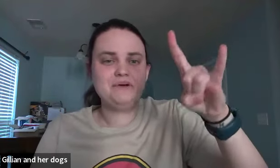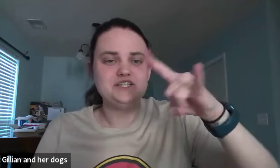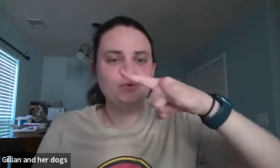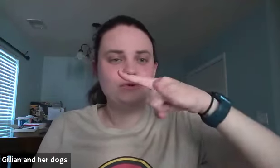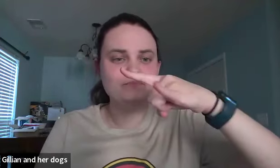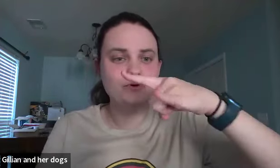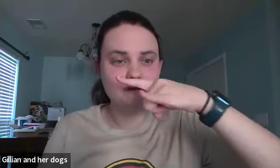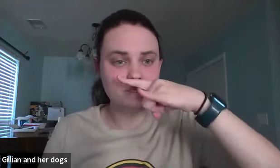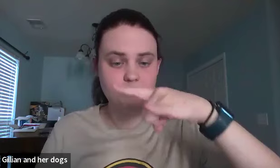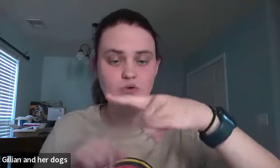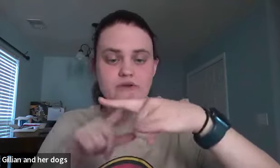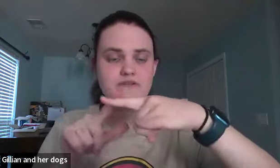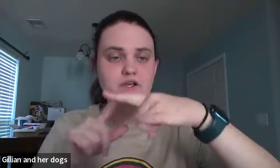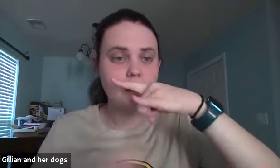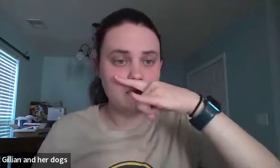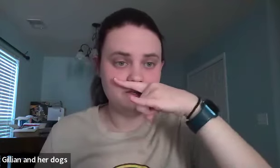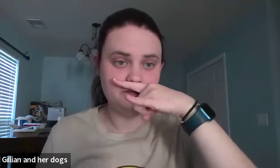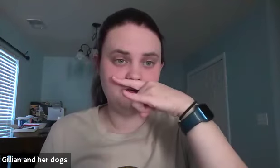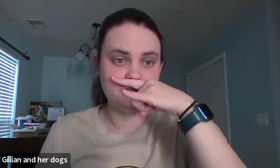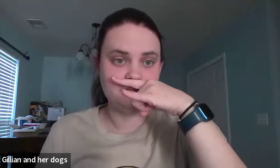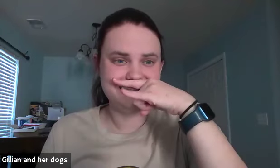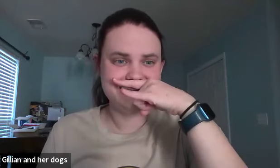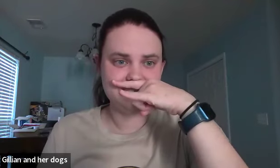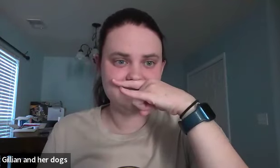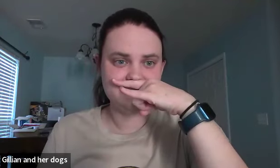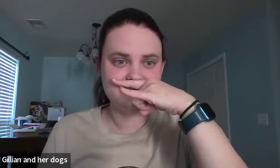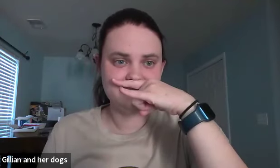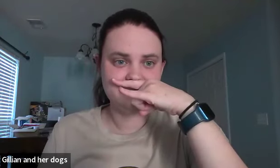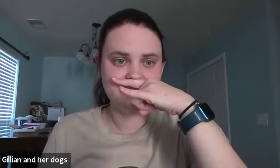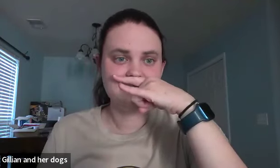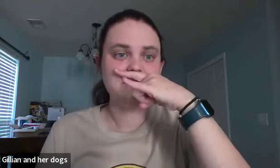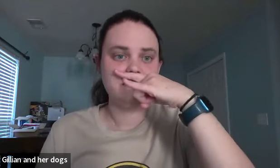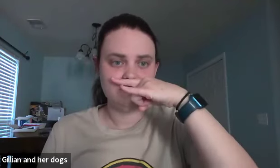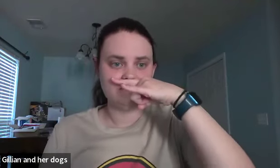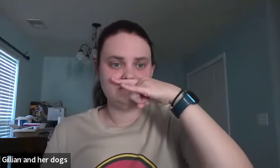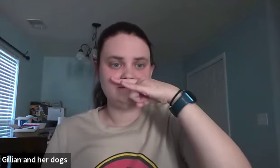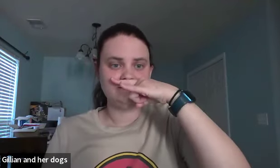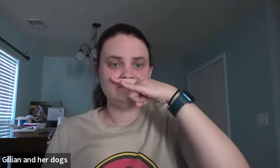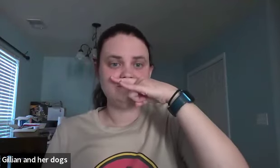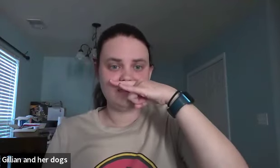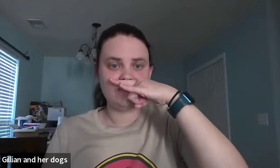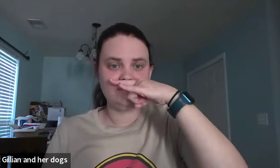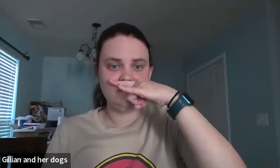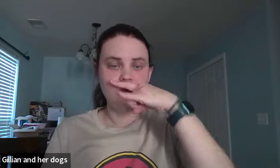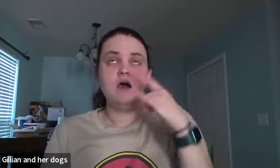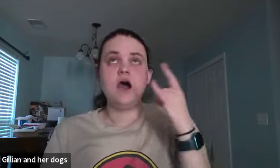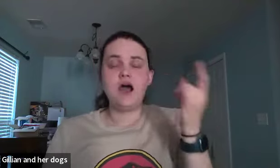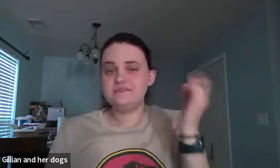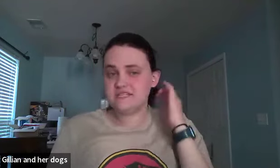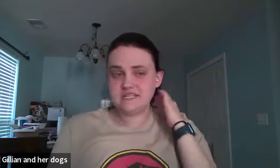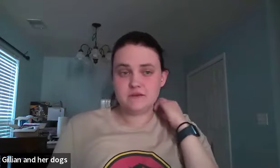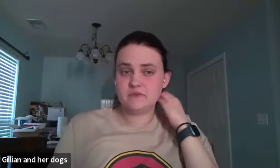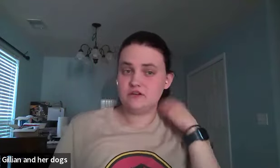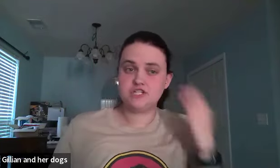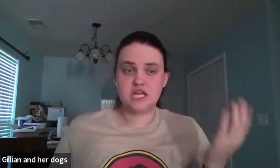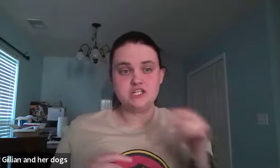but you're going to put your pointer finger under your nose. Kids. Kids. Okay. I've seen them